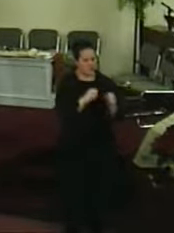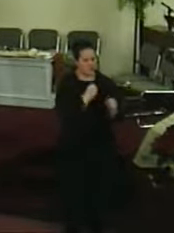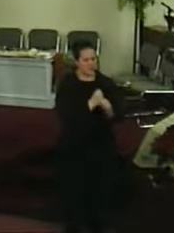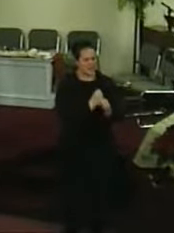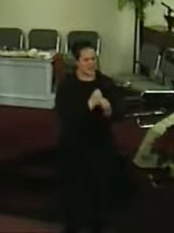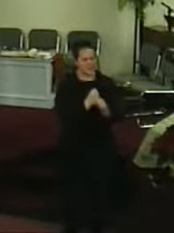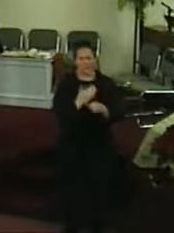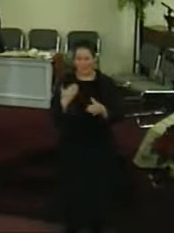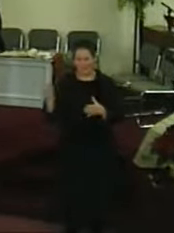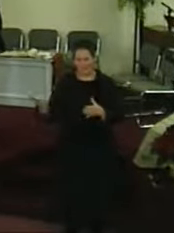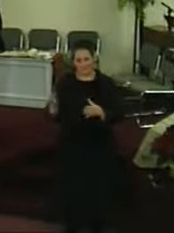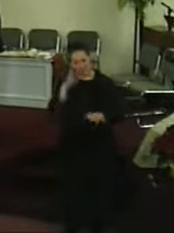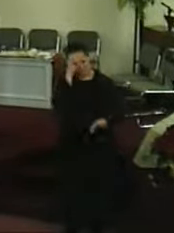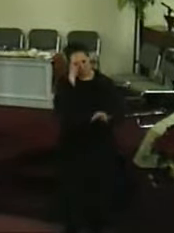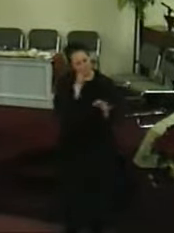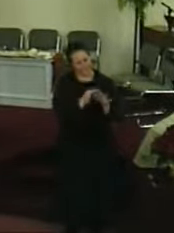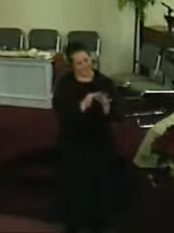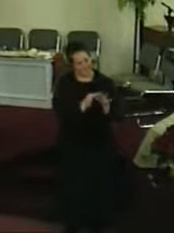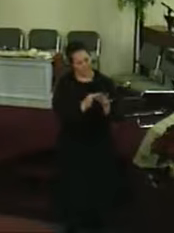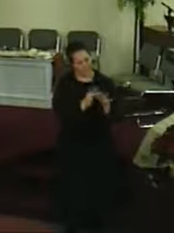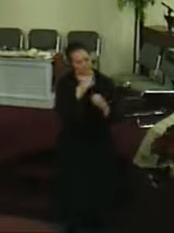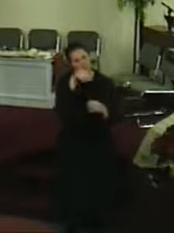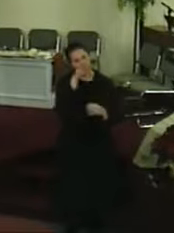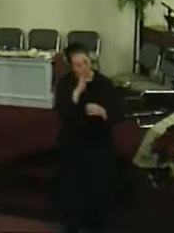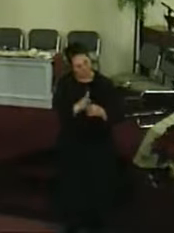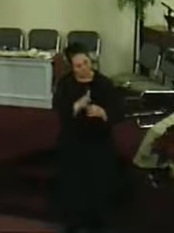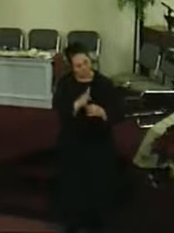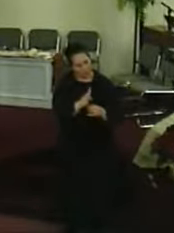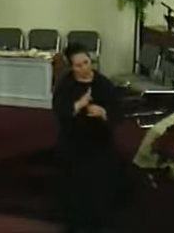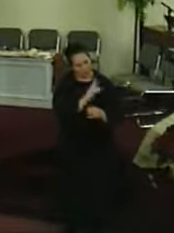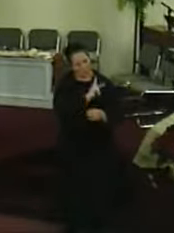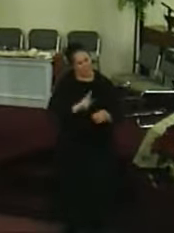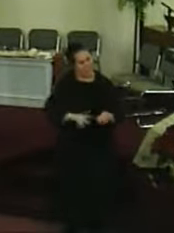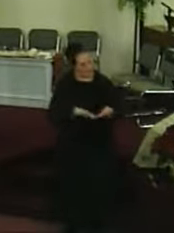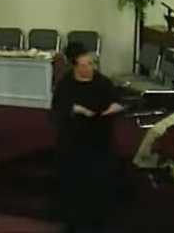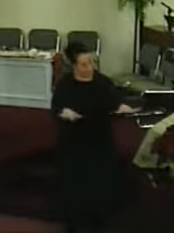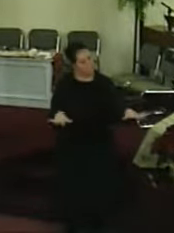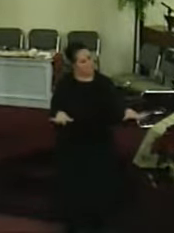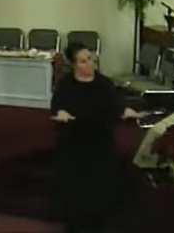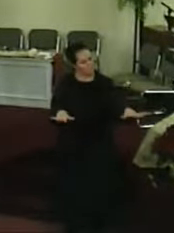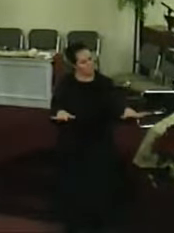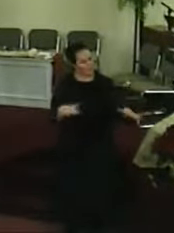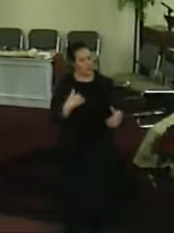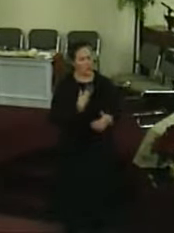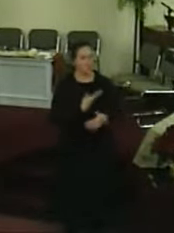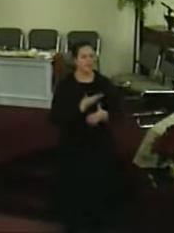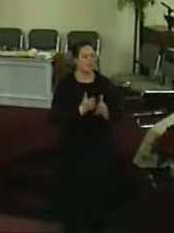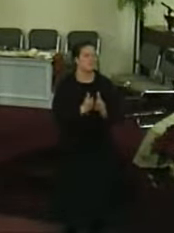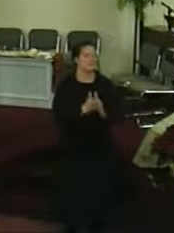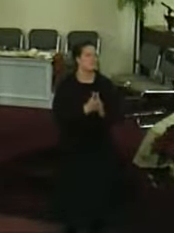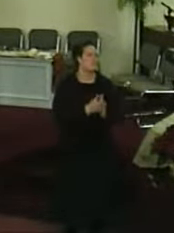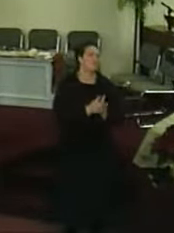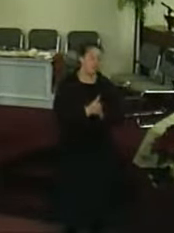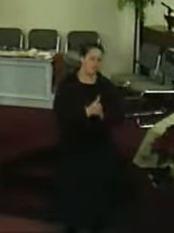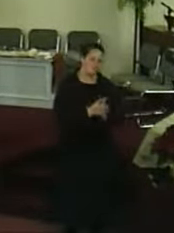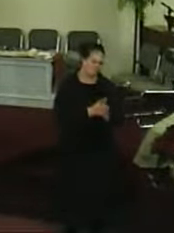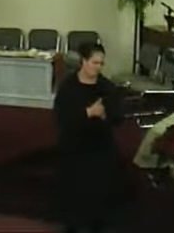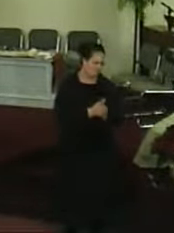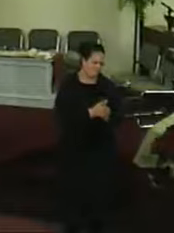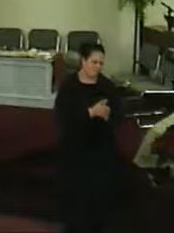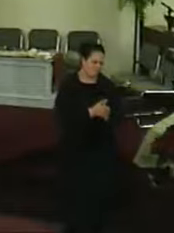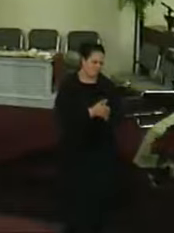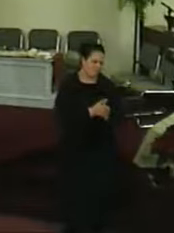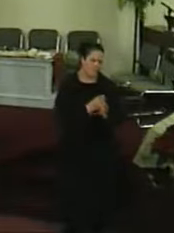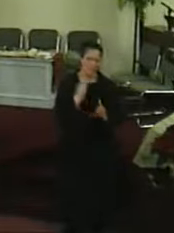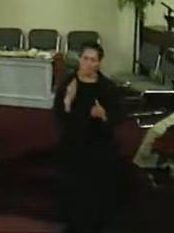faithful to God and to His kingdom. And we're just thrilled for the Billingsleys here to be here in St.